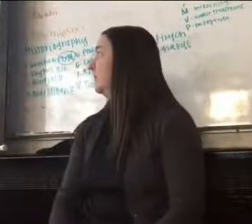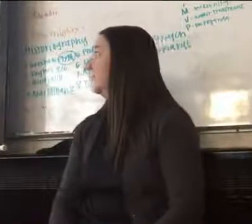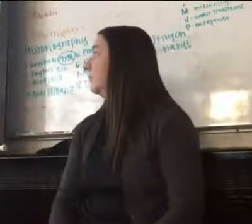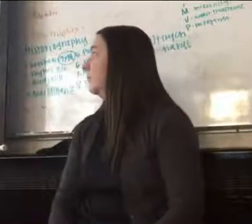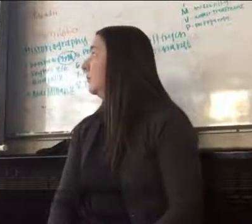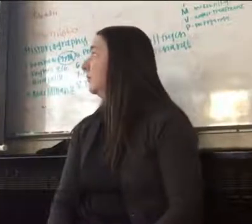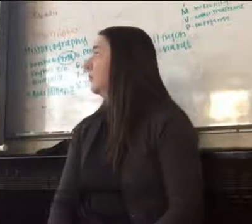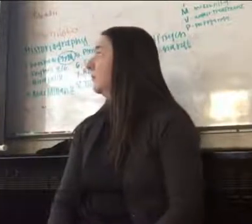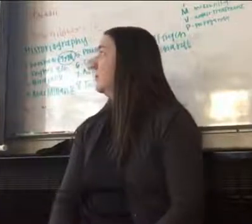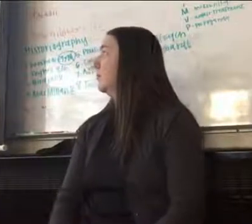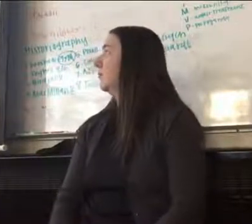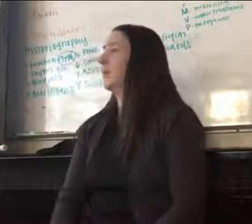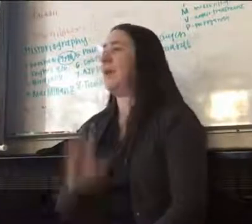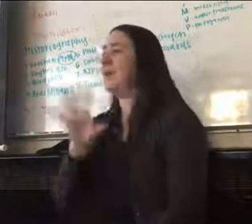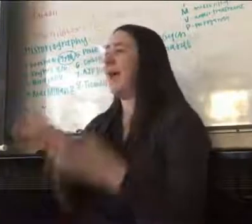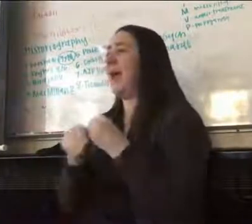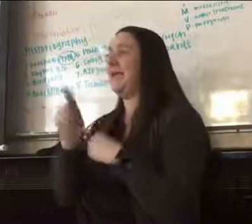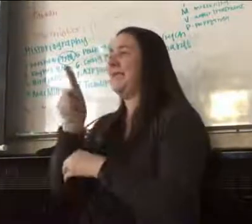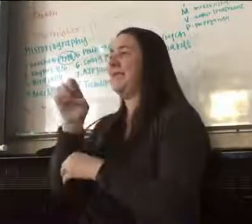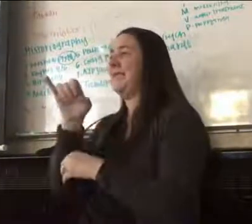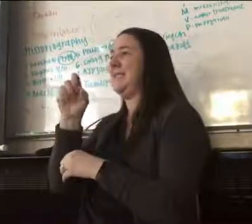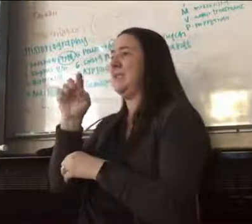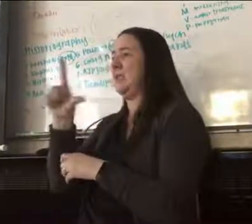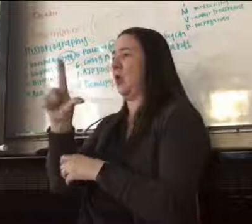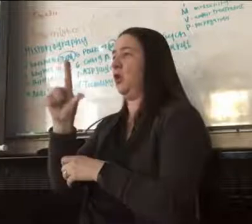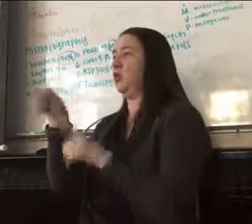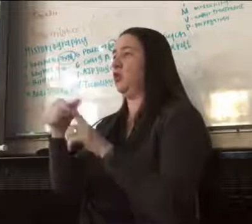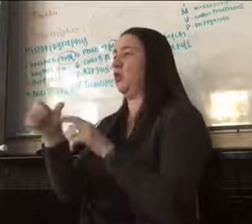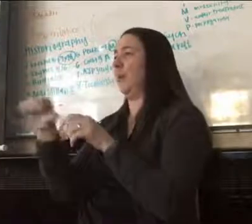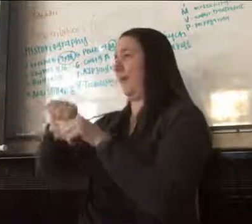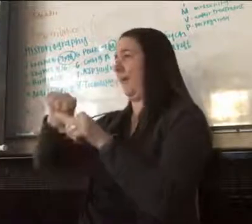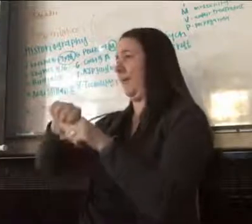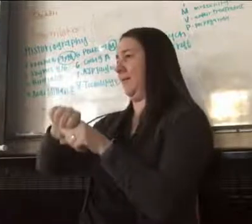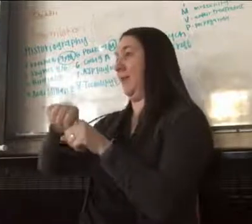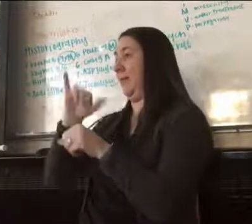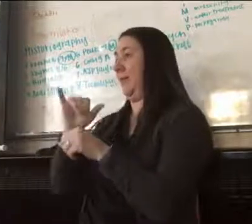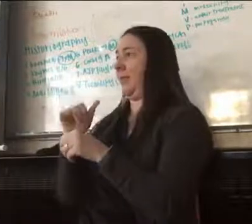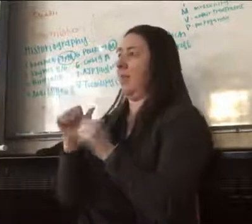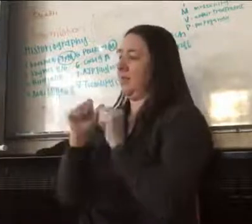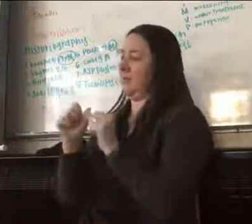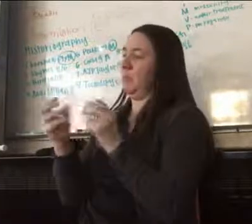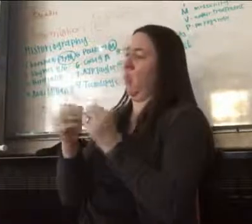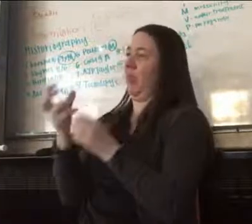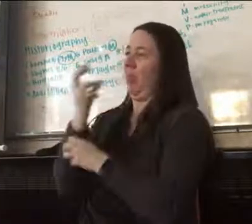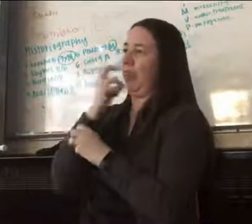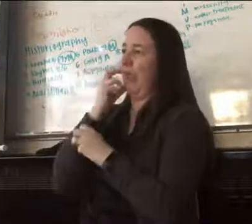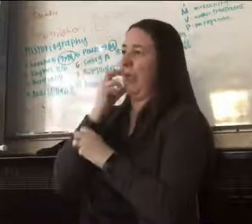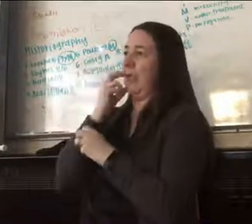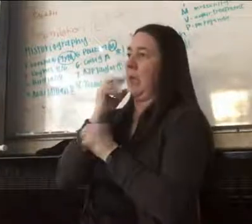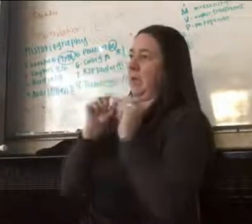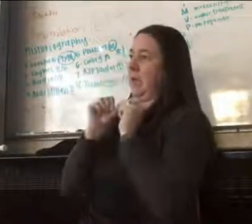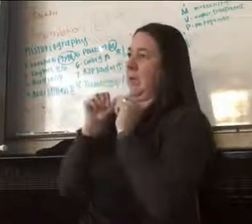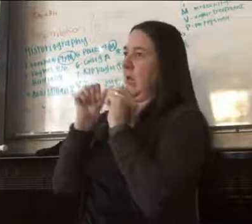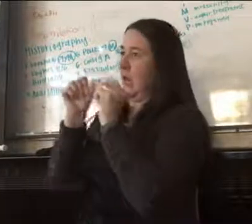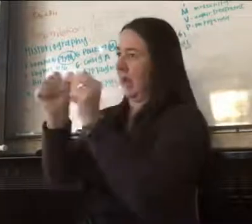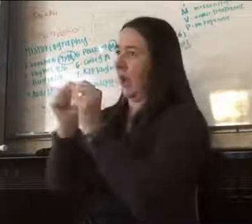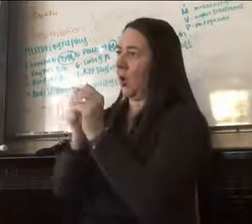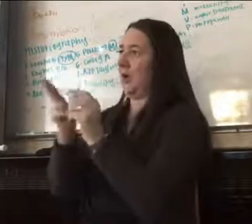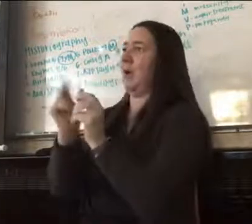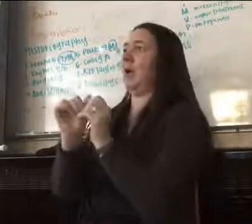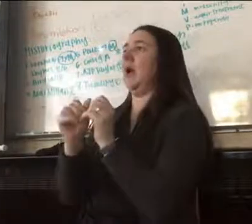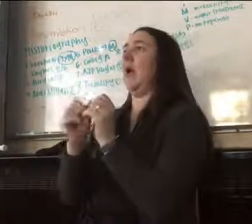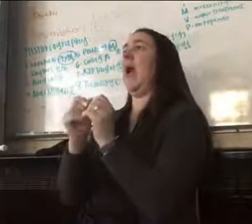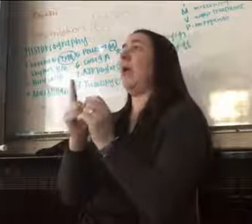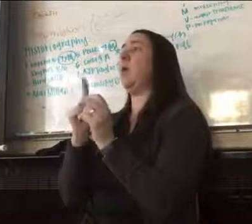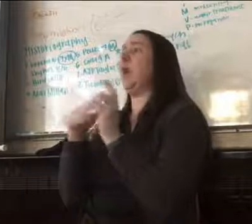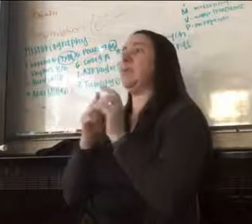Livins added diesel to his fuel mix. The diesel's in to give it extra thickness and carry, and also to make sure it stays alight